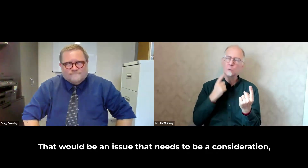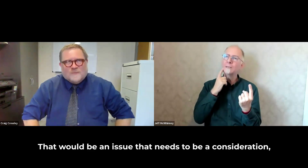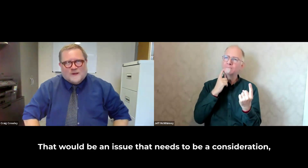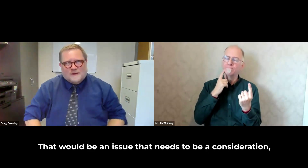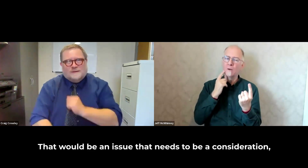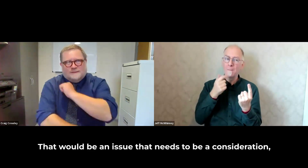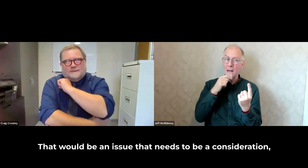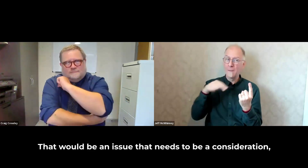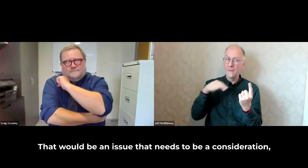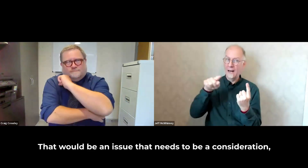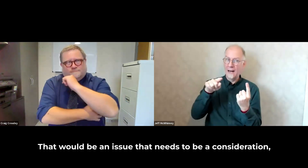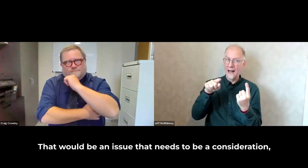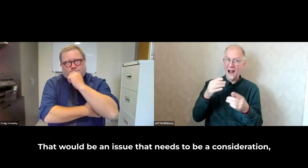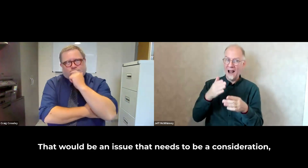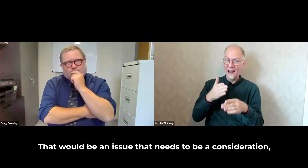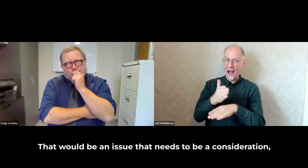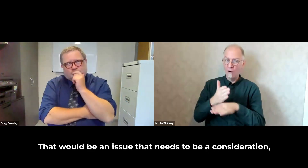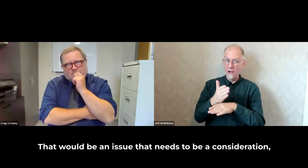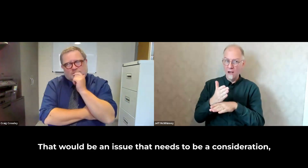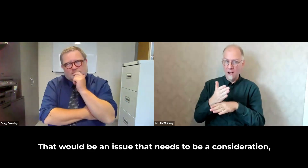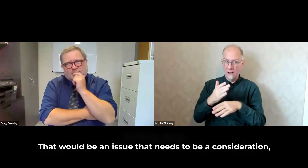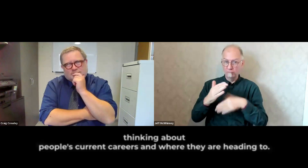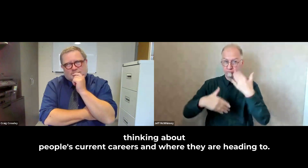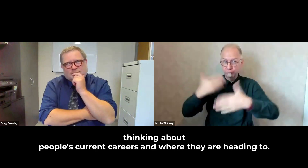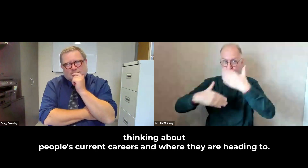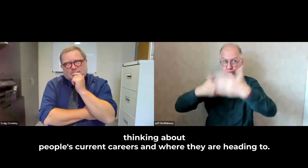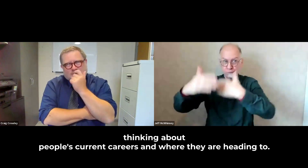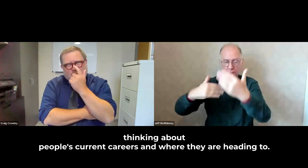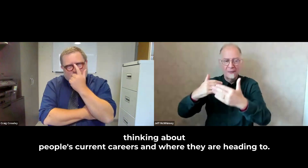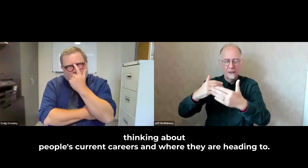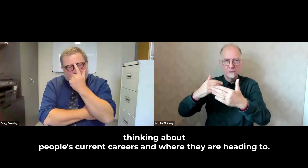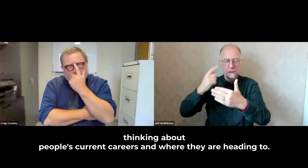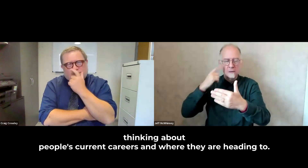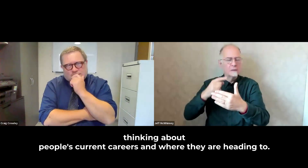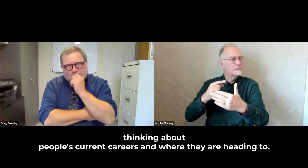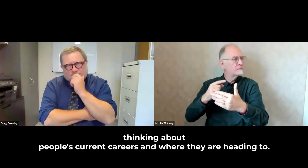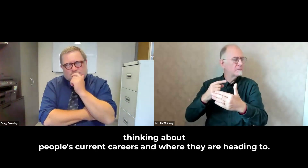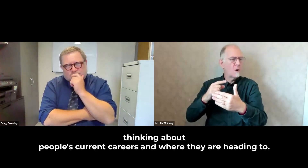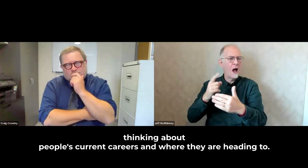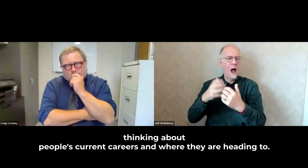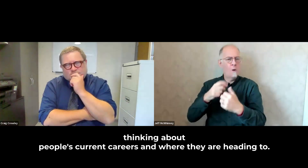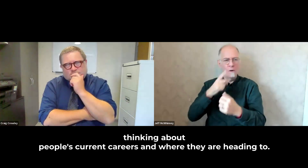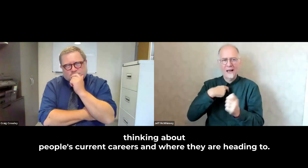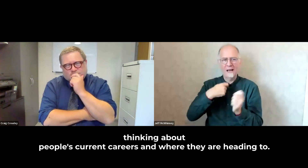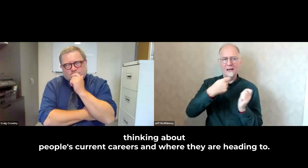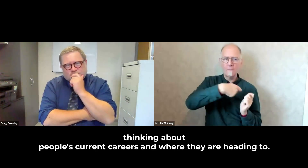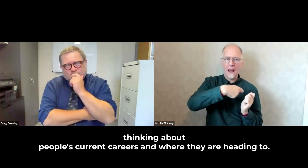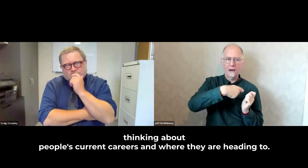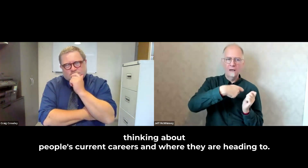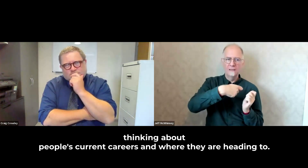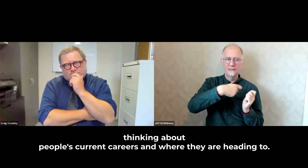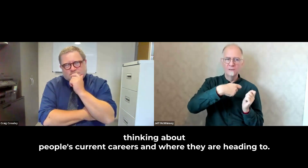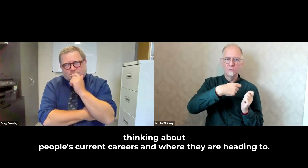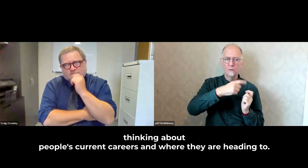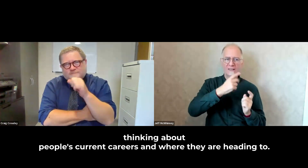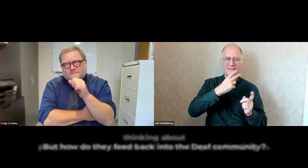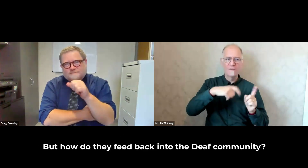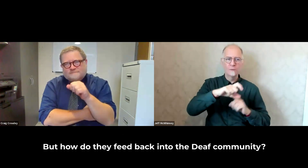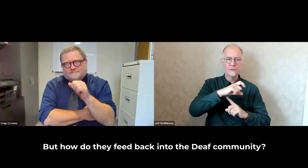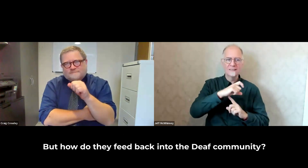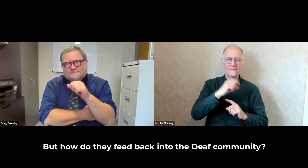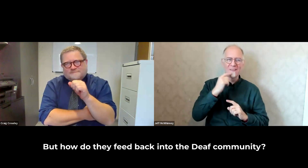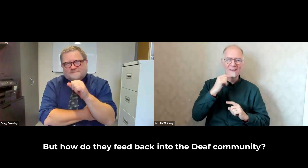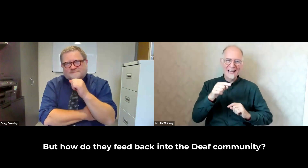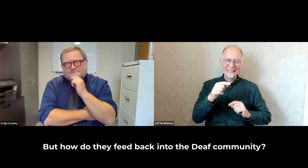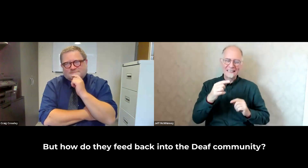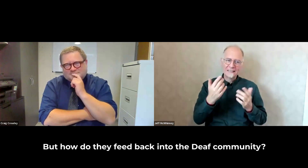blood. That would be an issue that needs to be a consideration. Thinking about people's current careers and where they are heading to, but